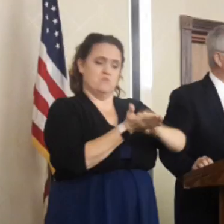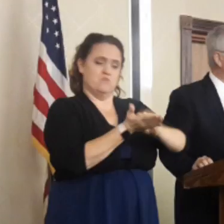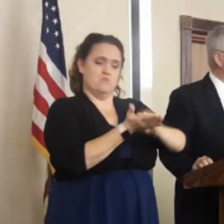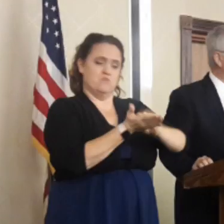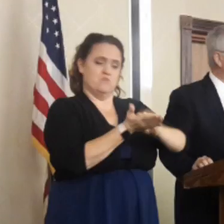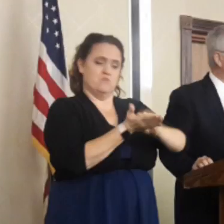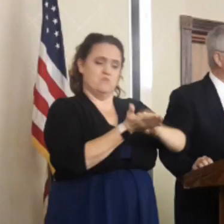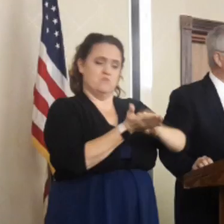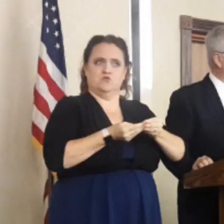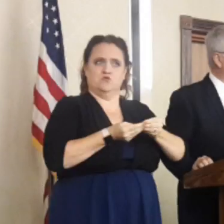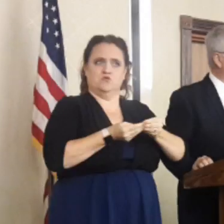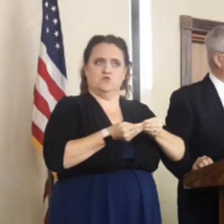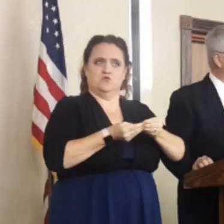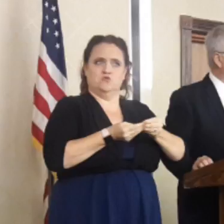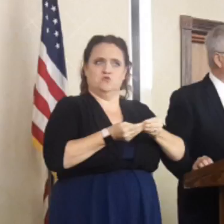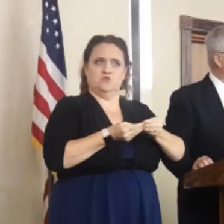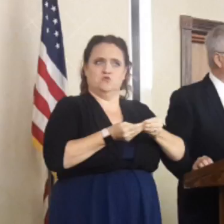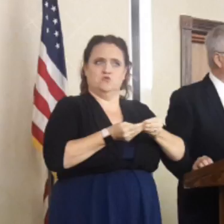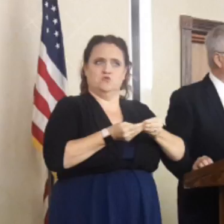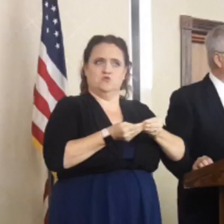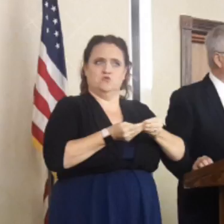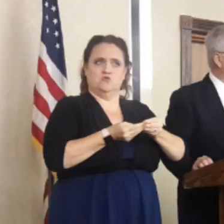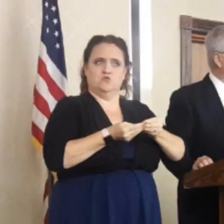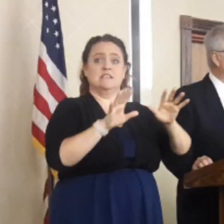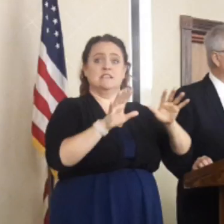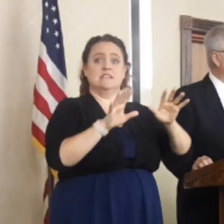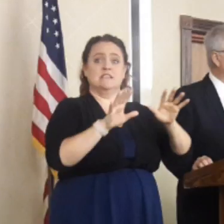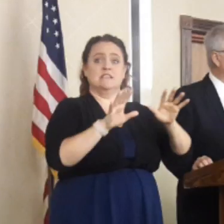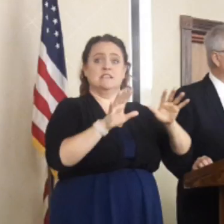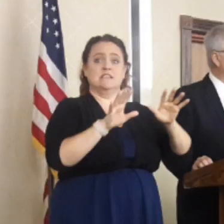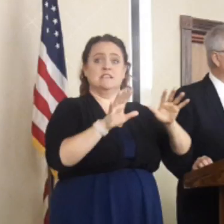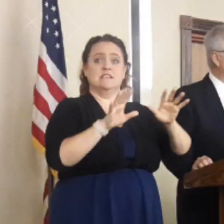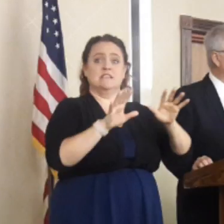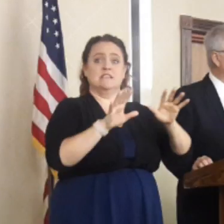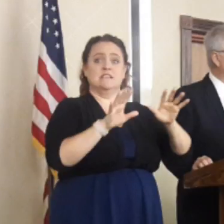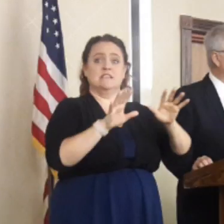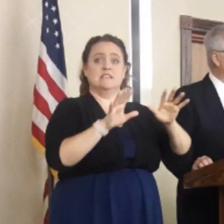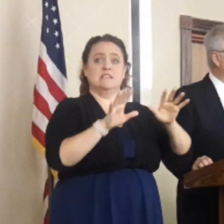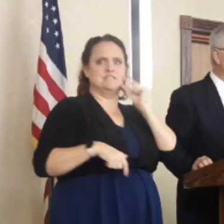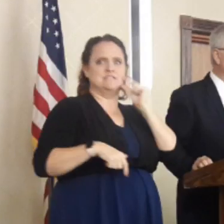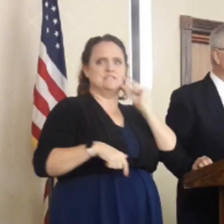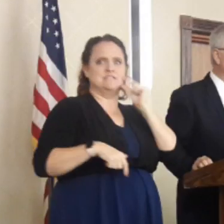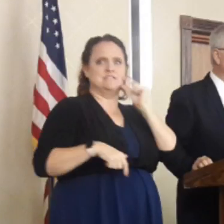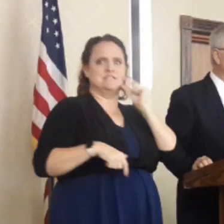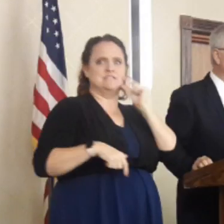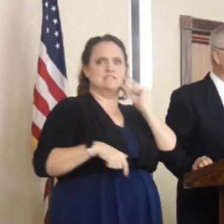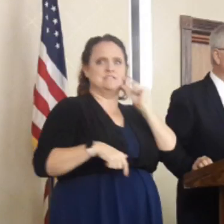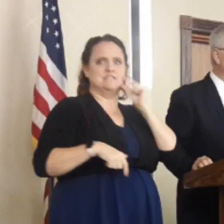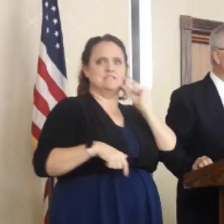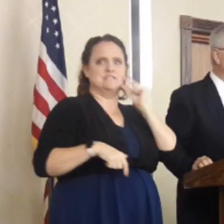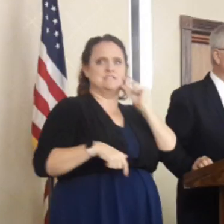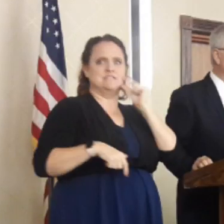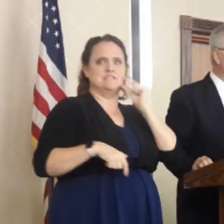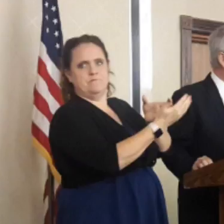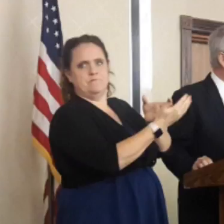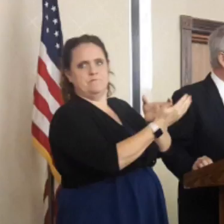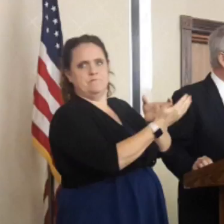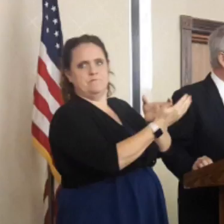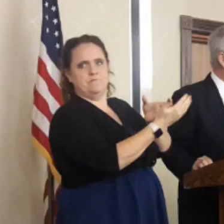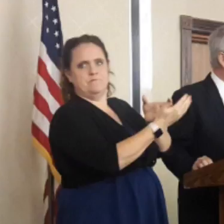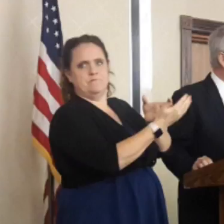yesterday, both here in Austin and in San Antonio, after we filed suit to keep Pete Gallego off